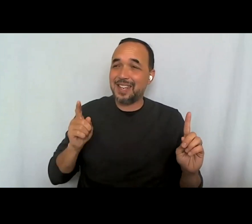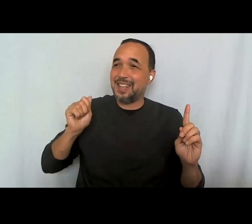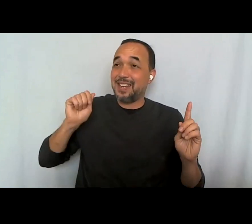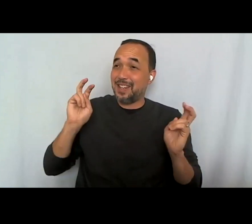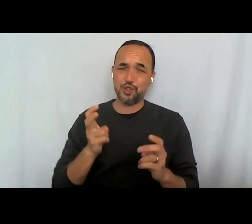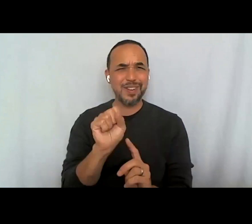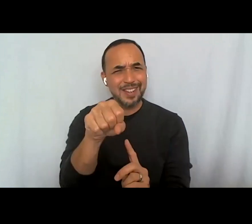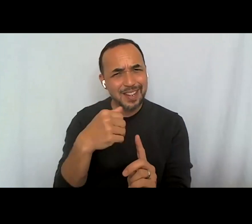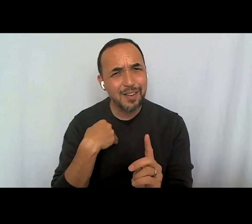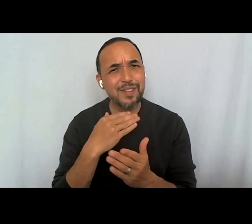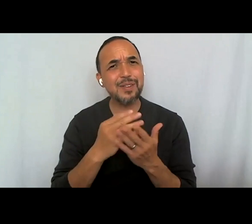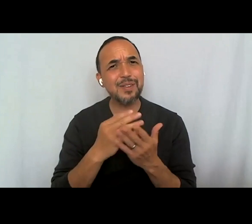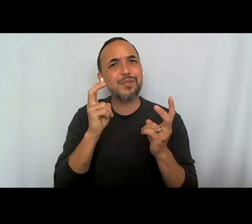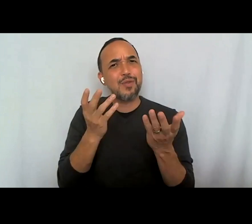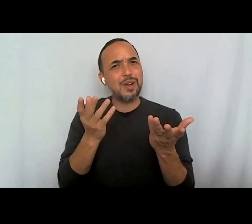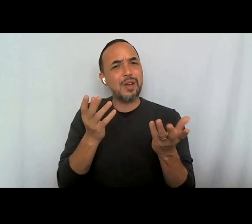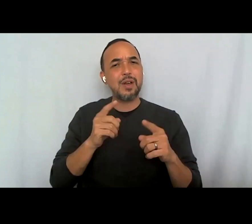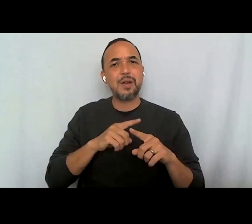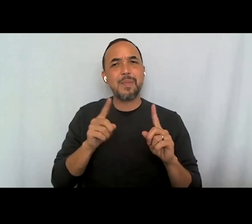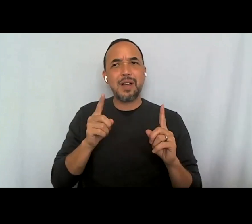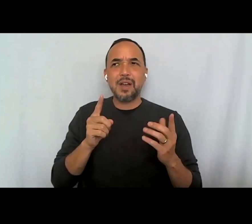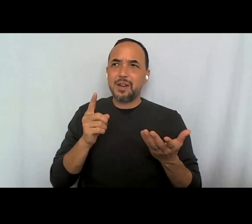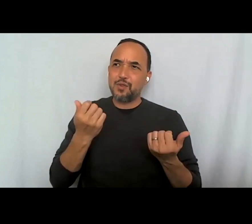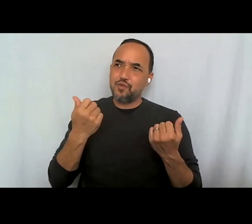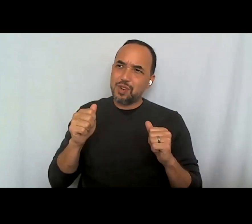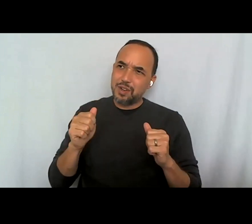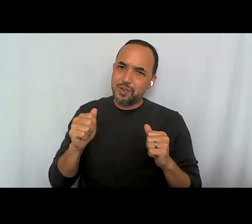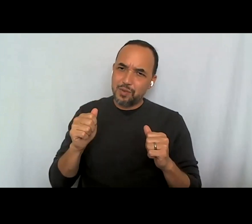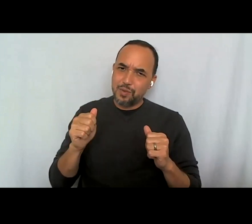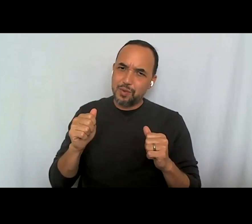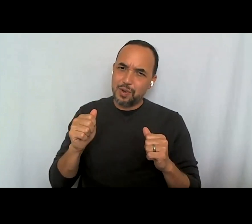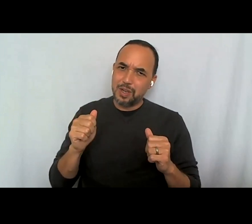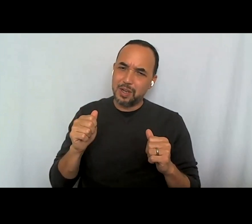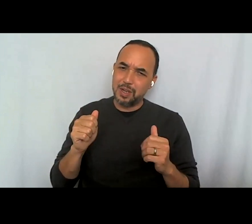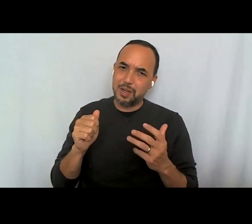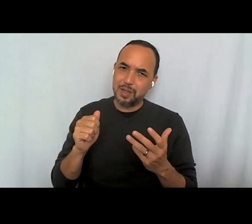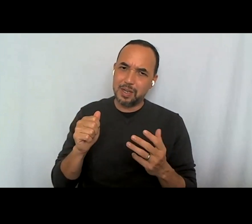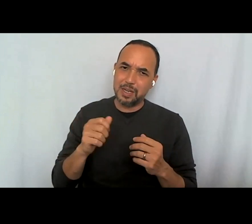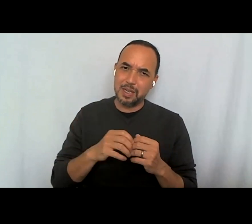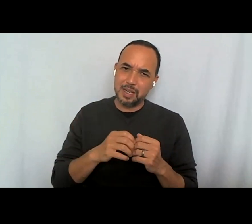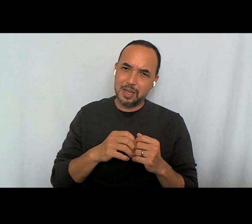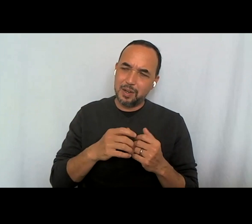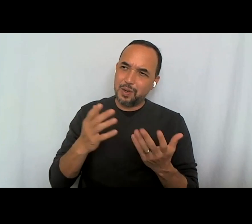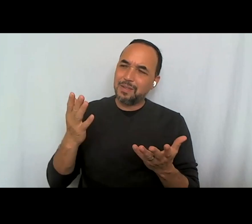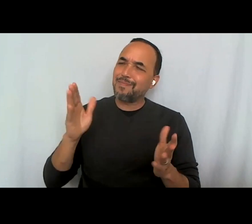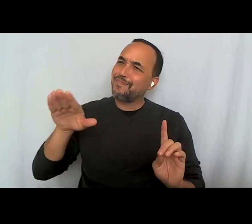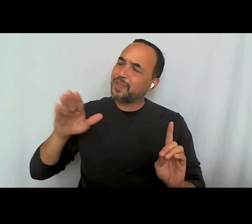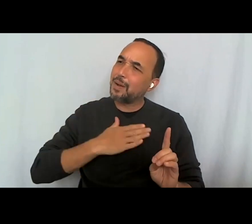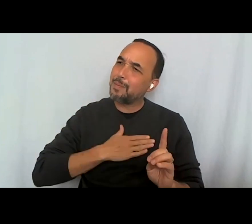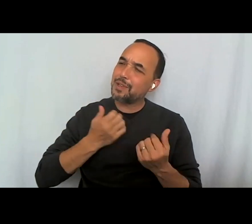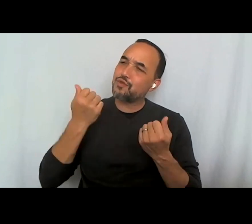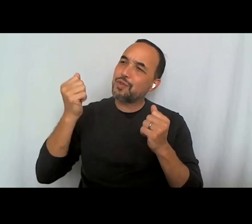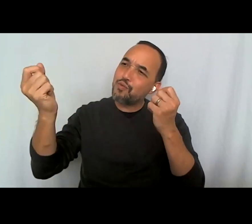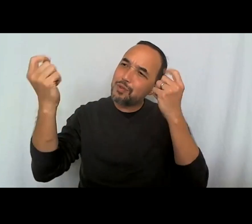but maybe build a more a stretched relation to understand